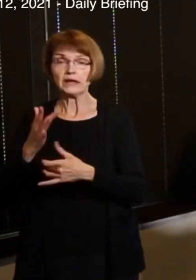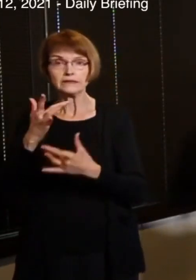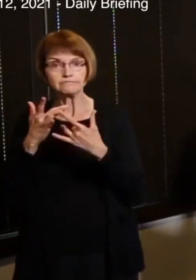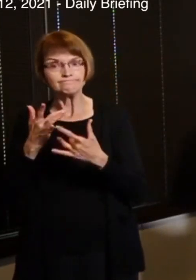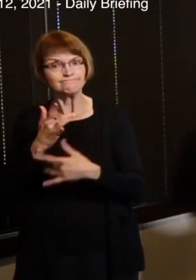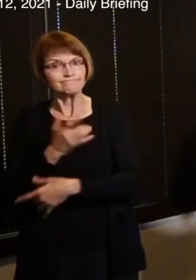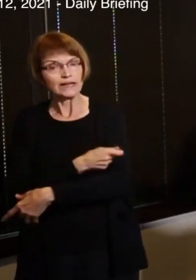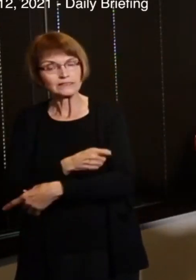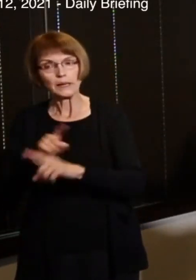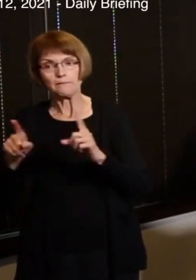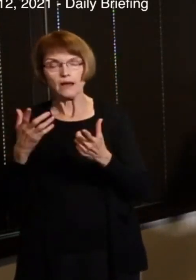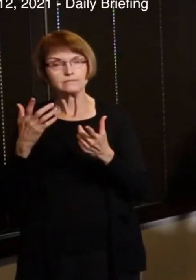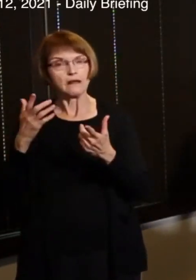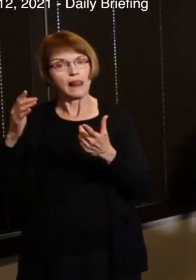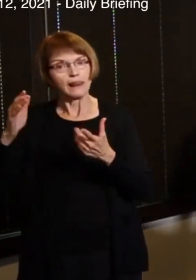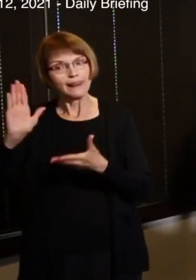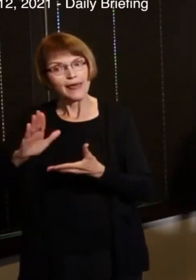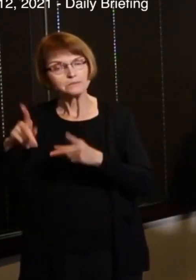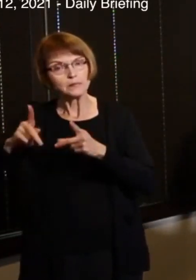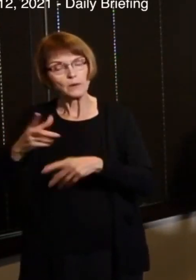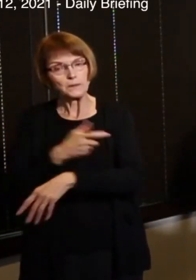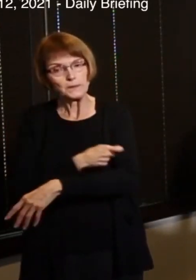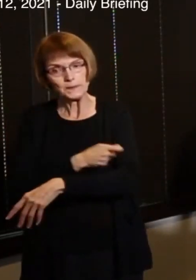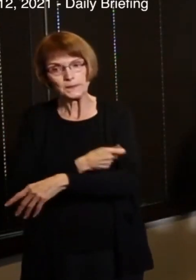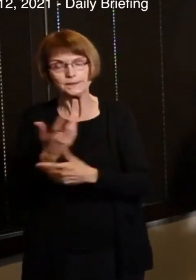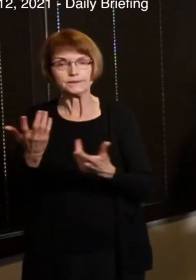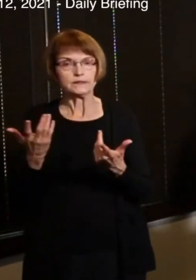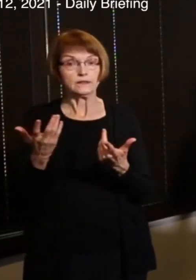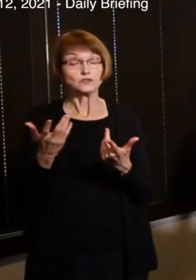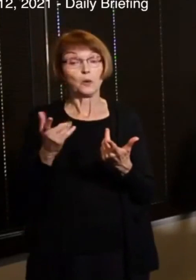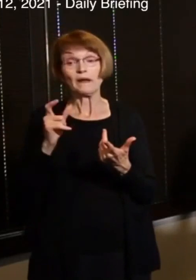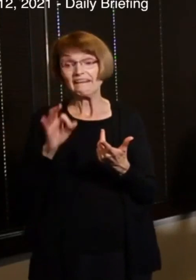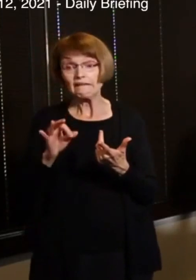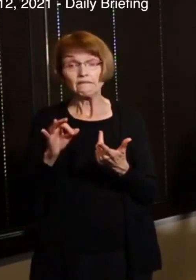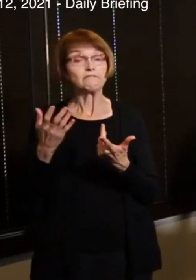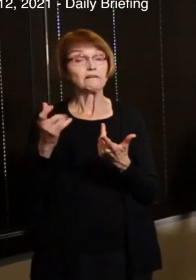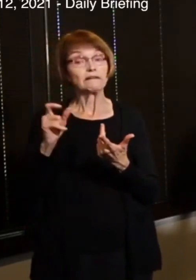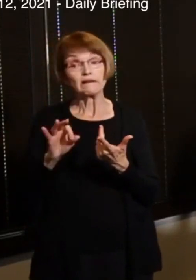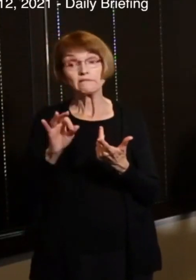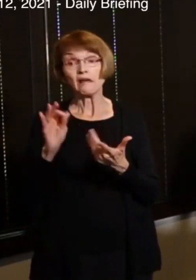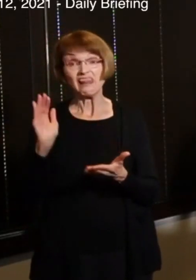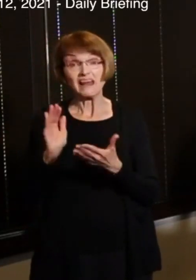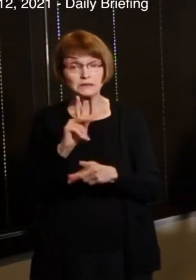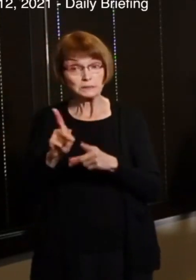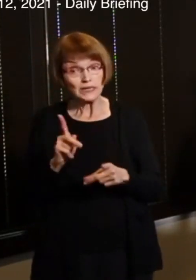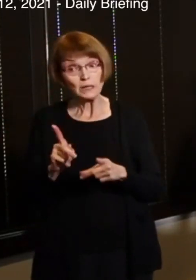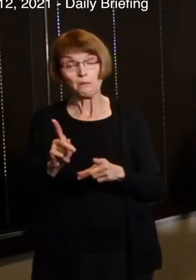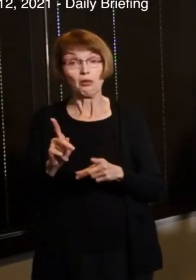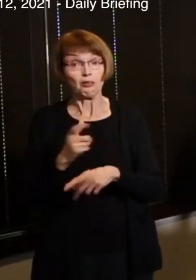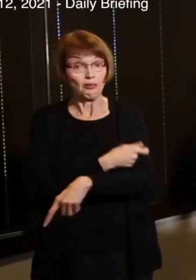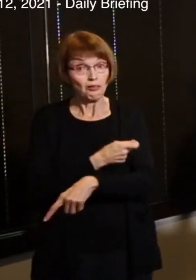is, anytime you slow down, the longer you push out the time frame, and we all want